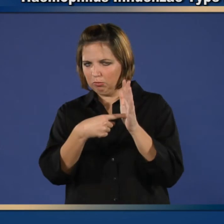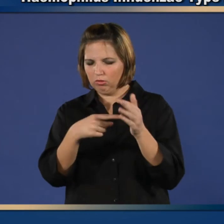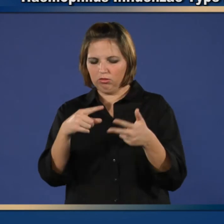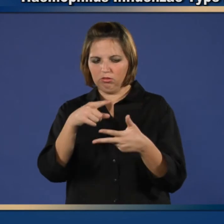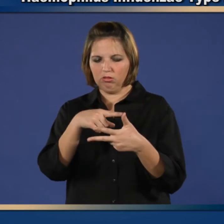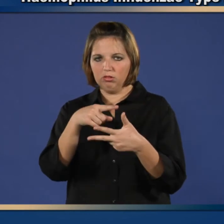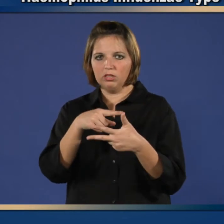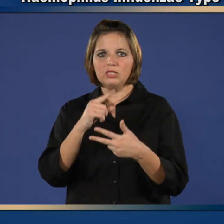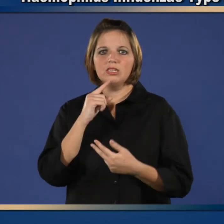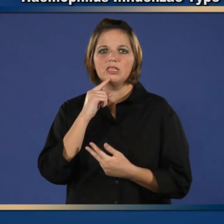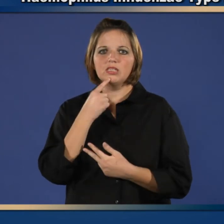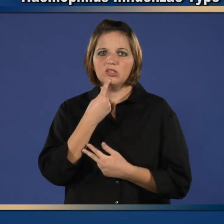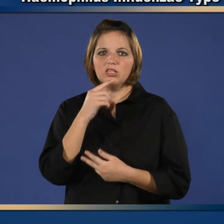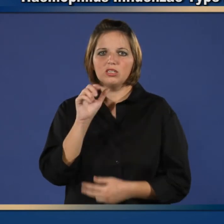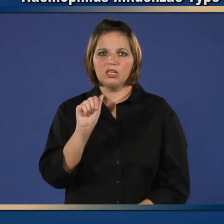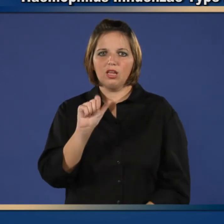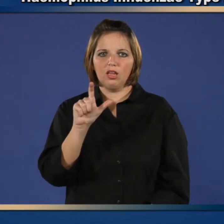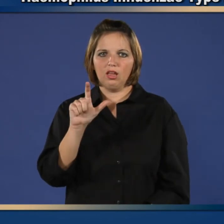behavior changes.